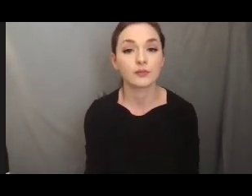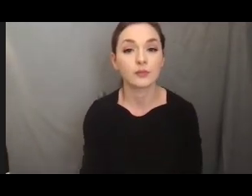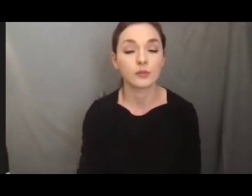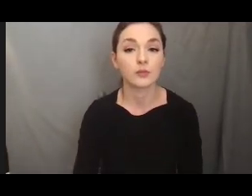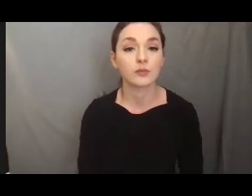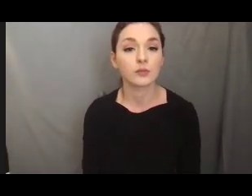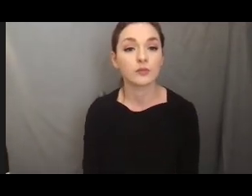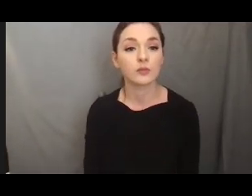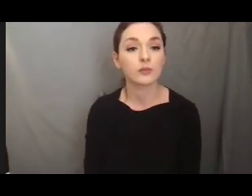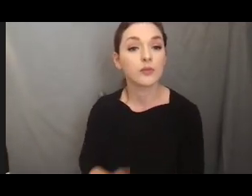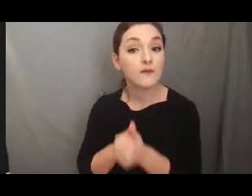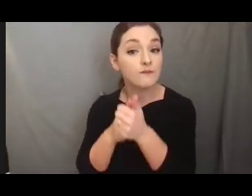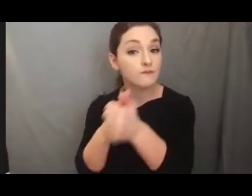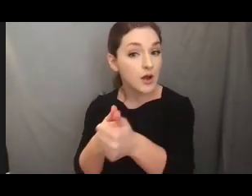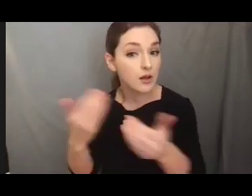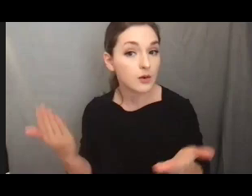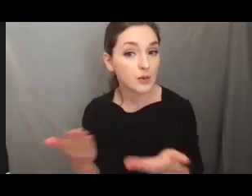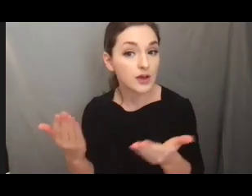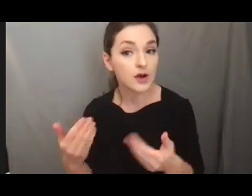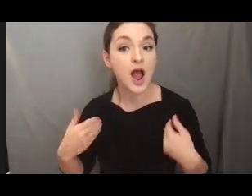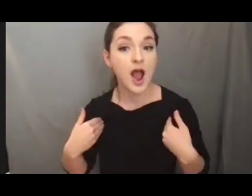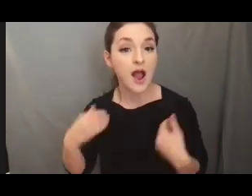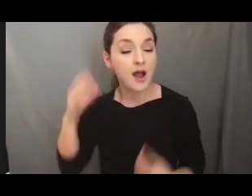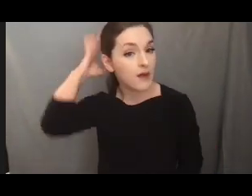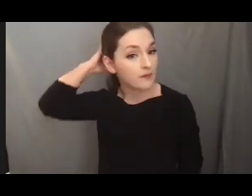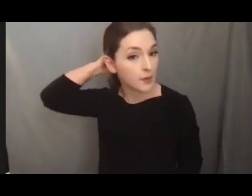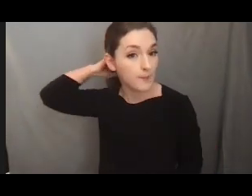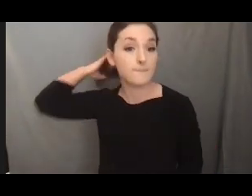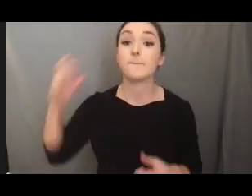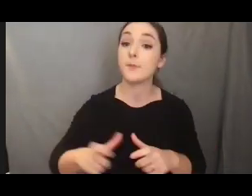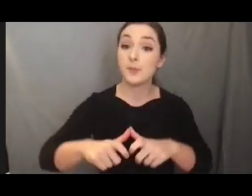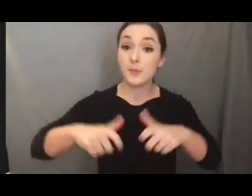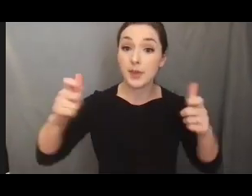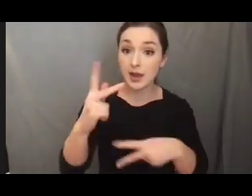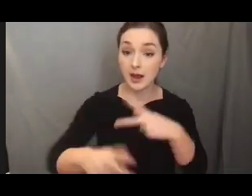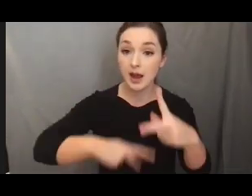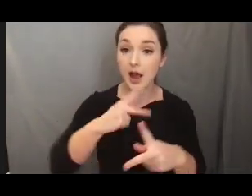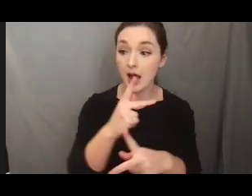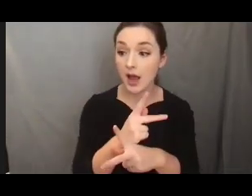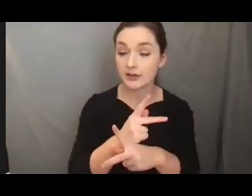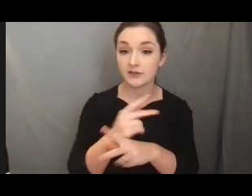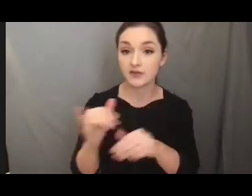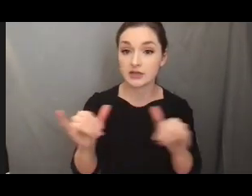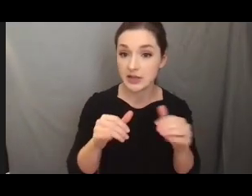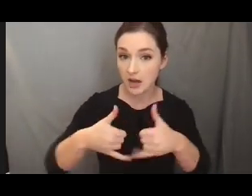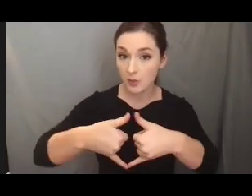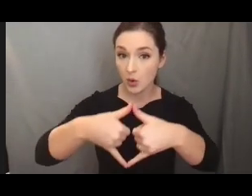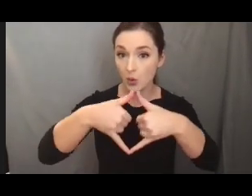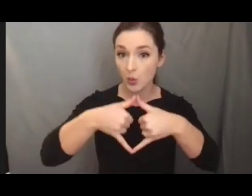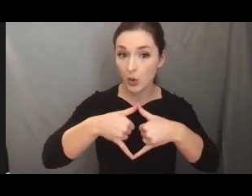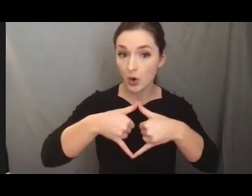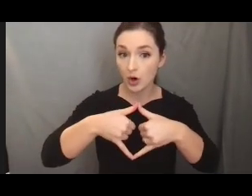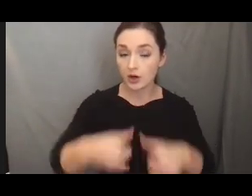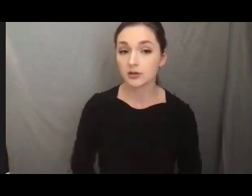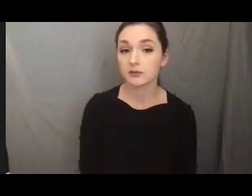large renditions of these, the same ones, and it tells exactly what they're all about. And in